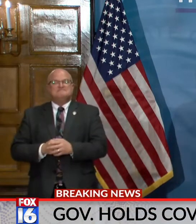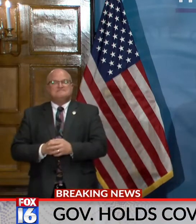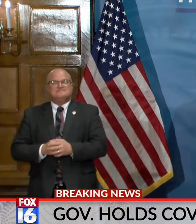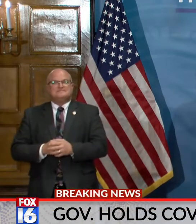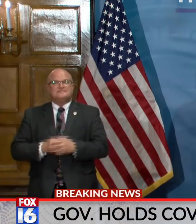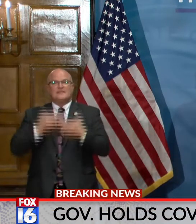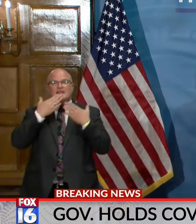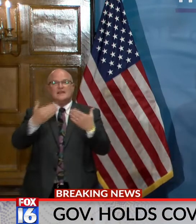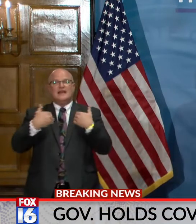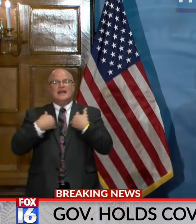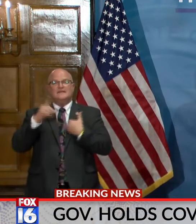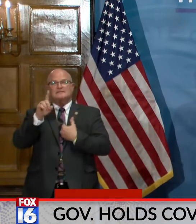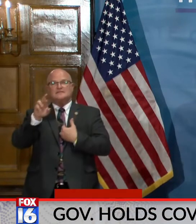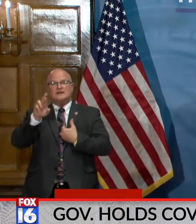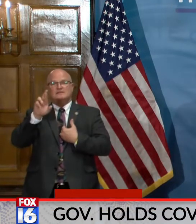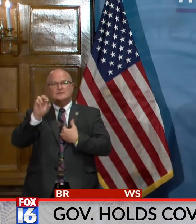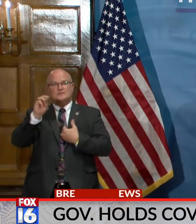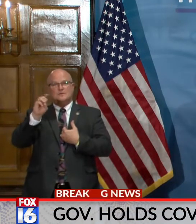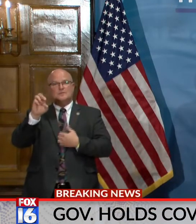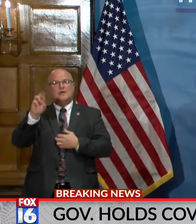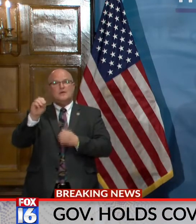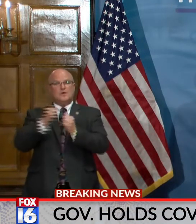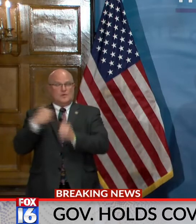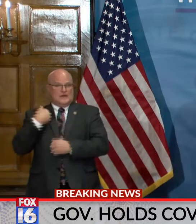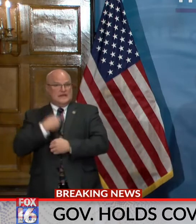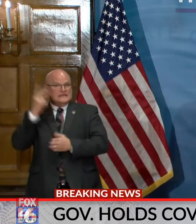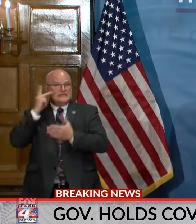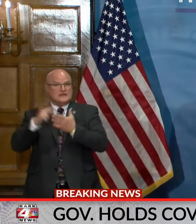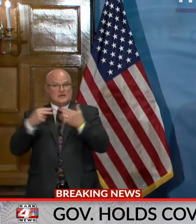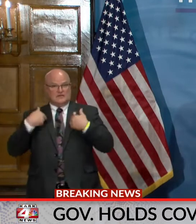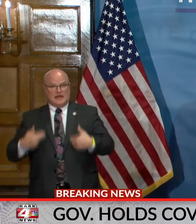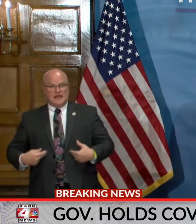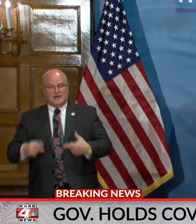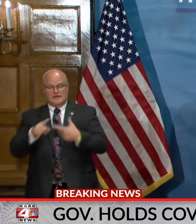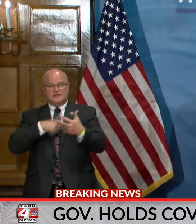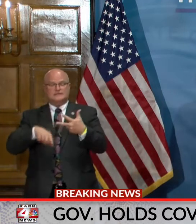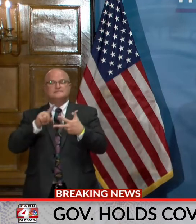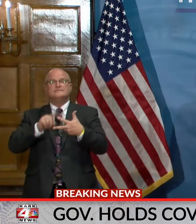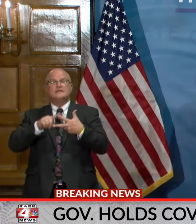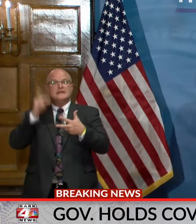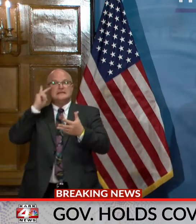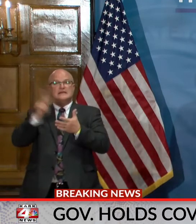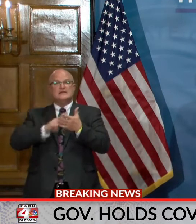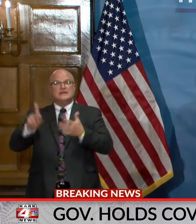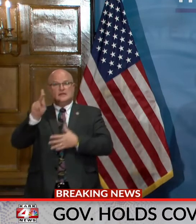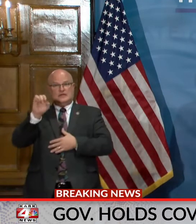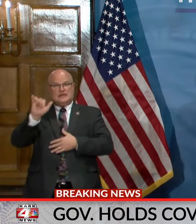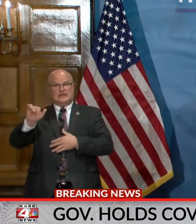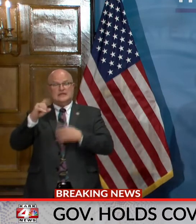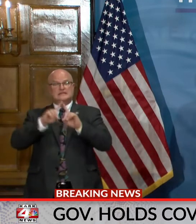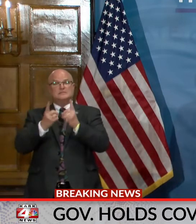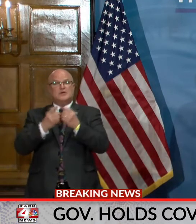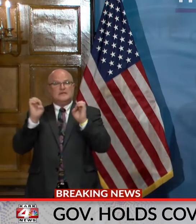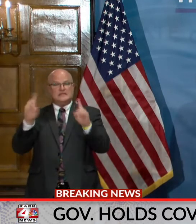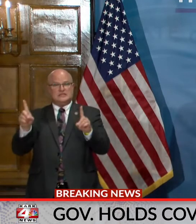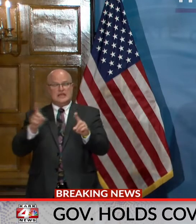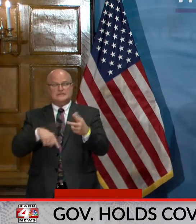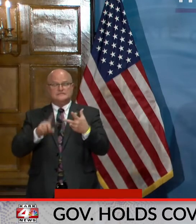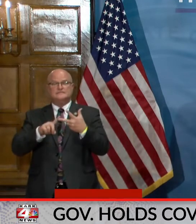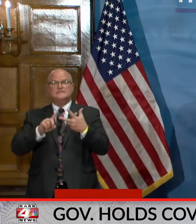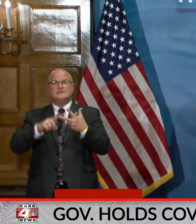joined today by Dr. Romero, our Secretary of Health. We have Secretary Key of the Department of Education. I also have